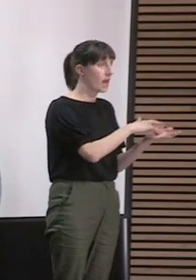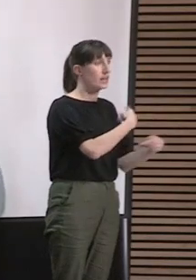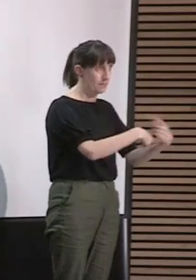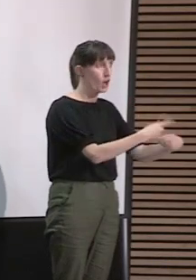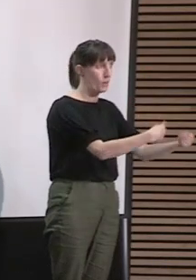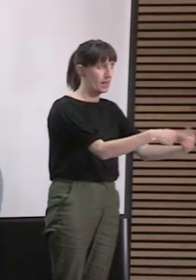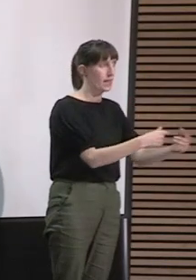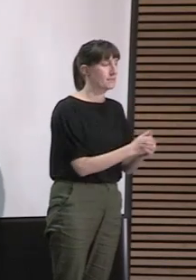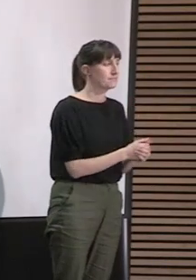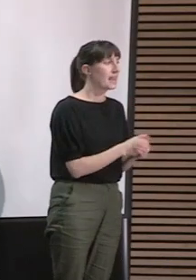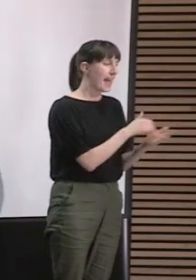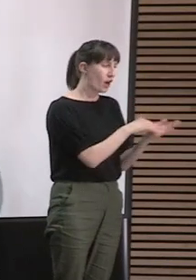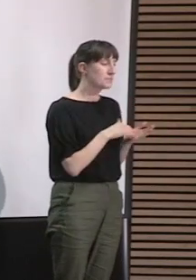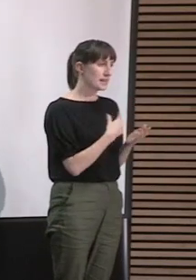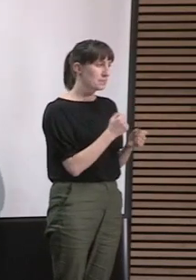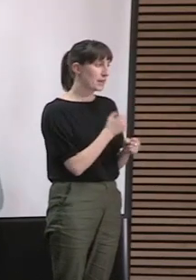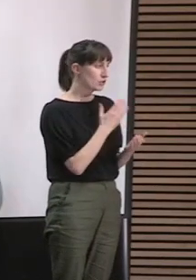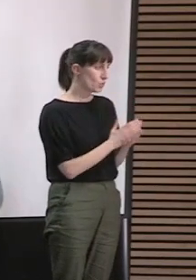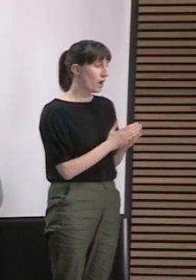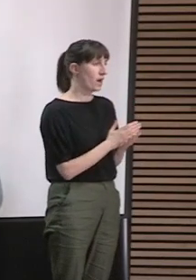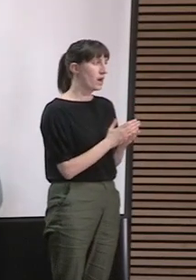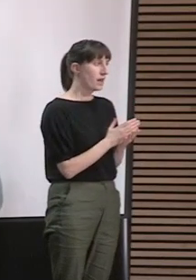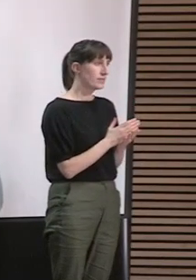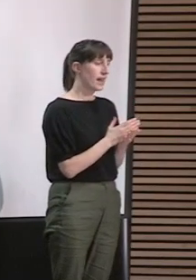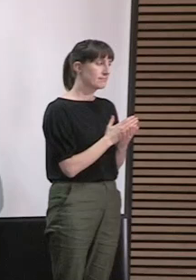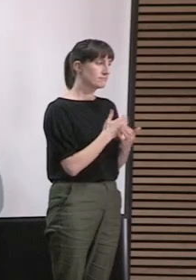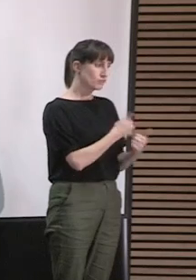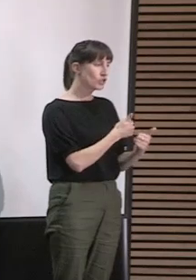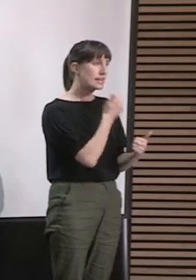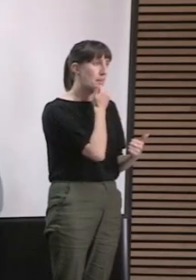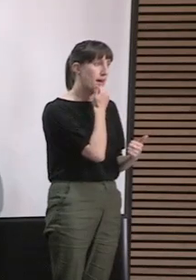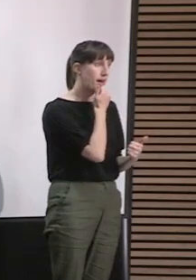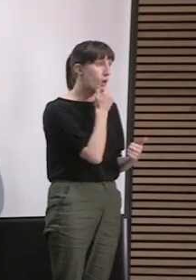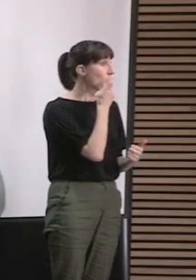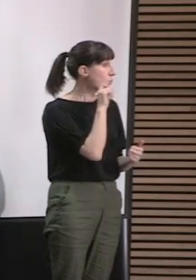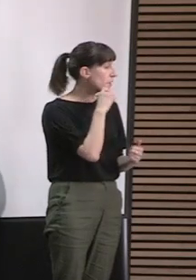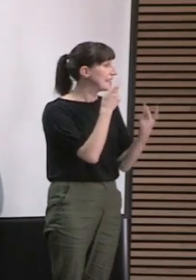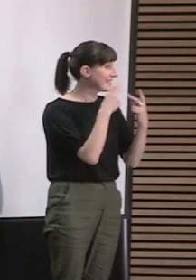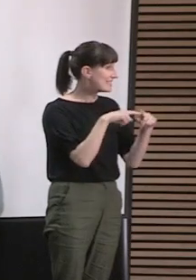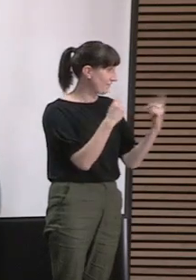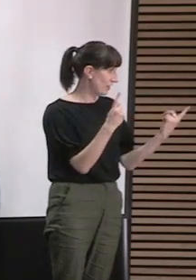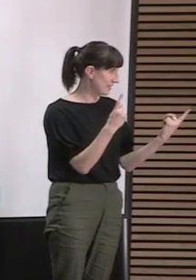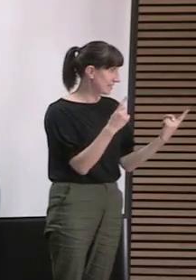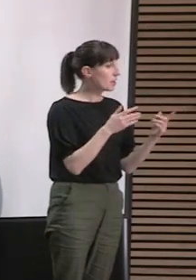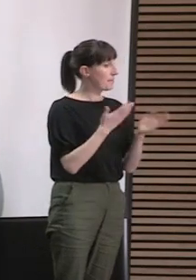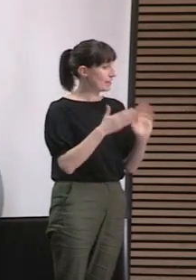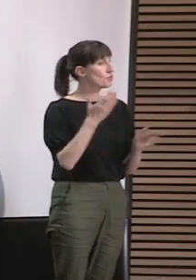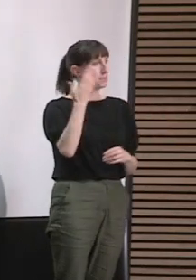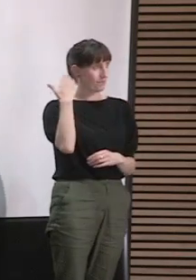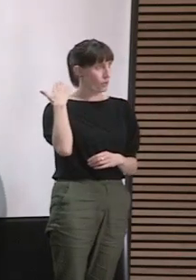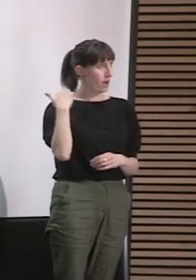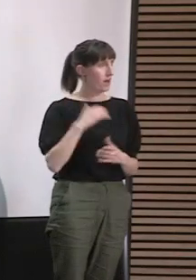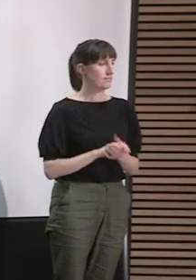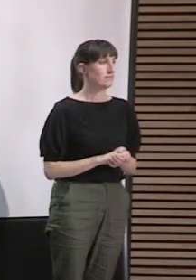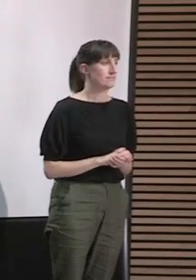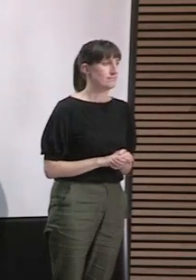level to give us the sort of reassurance that we're looking for. So yes, it will look a bit different after this most recent outbreak